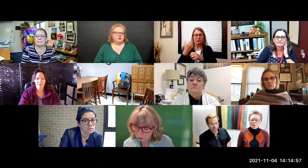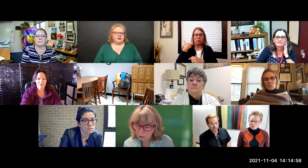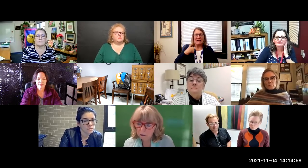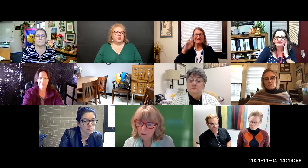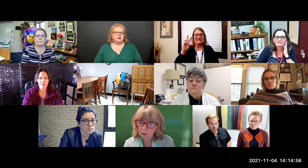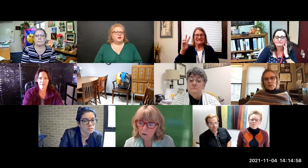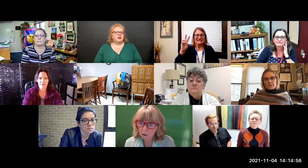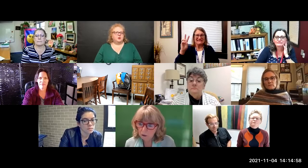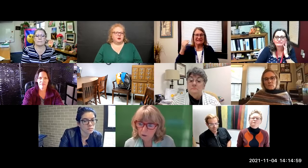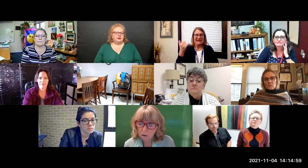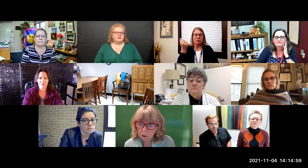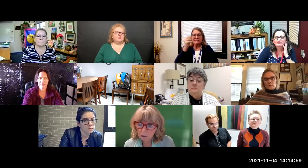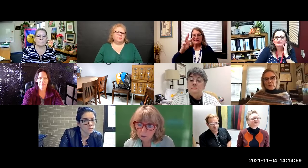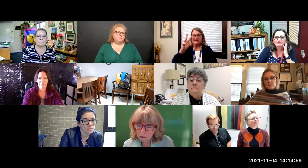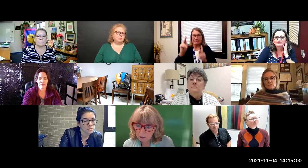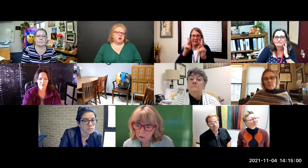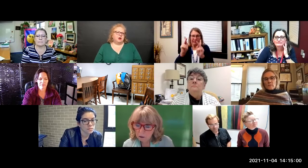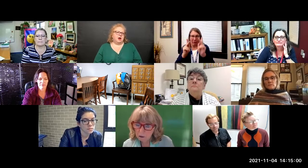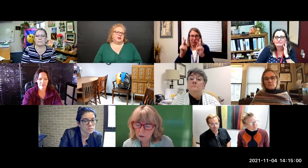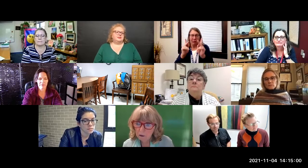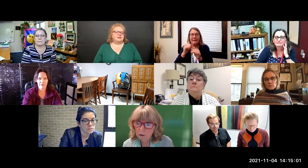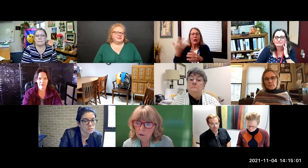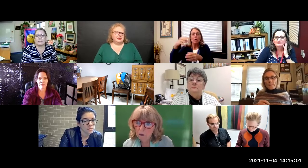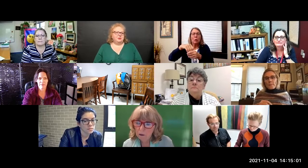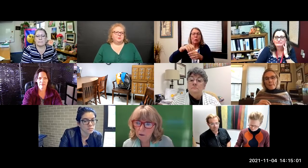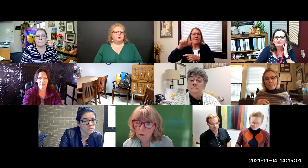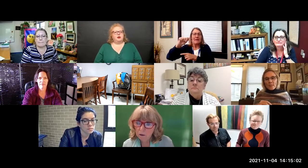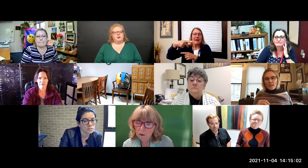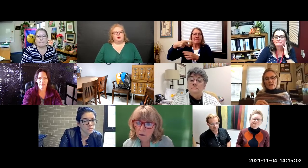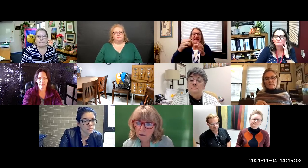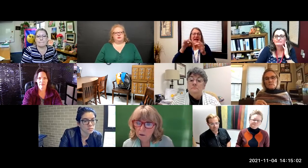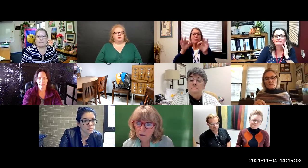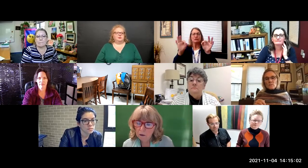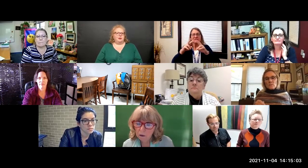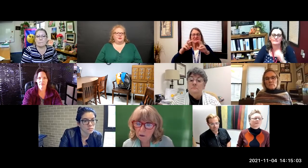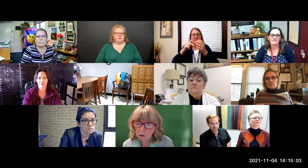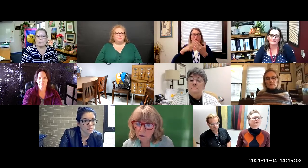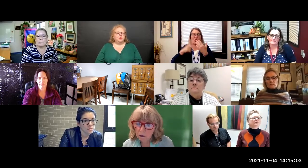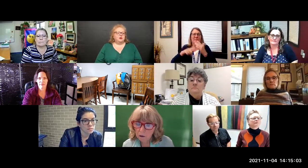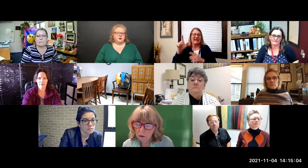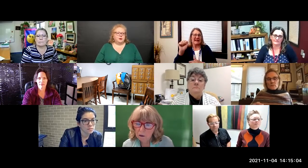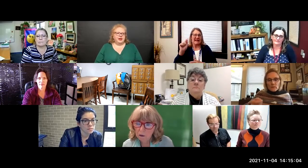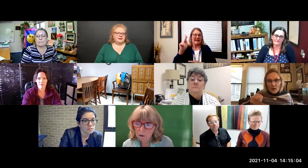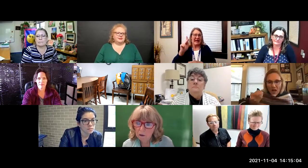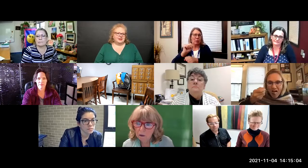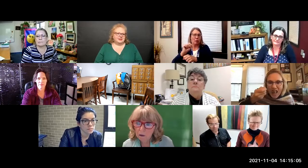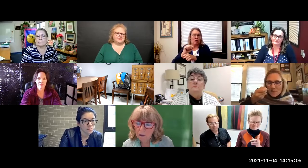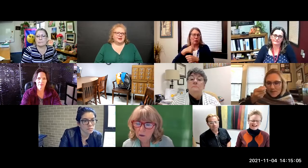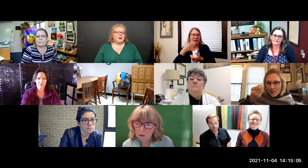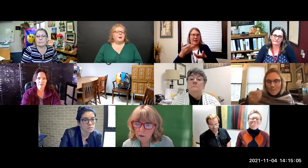things, but we had some 16 people, but about maybe 3-4 years ago, we only had 6. But